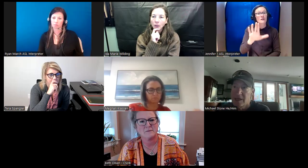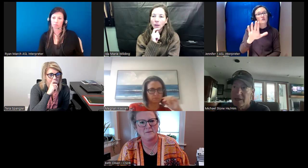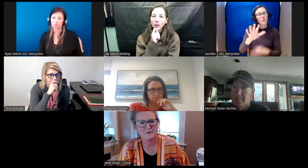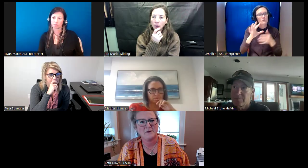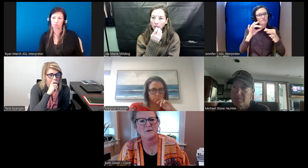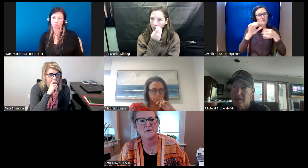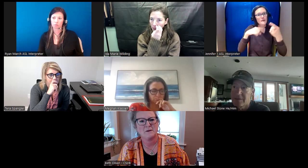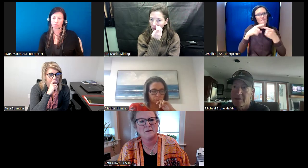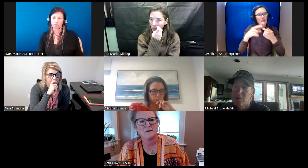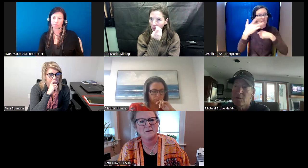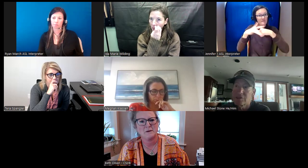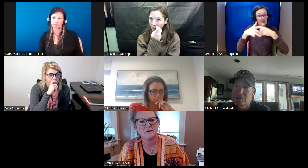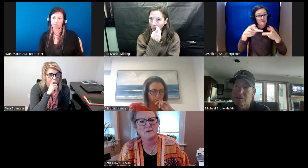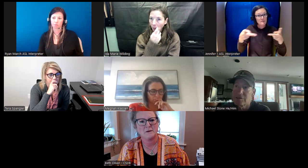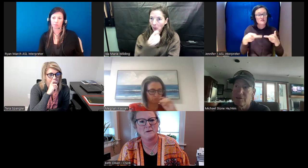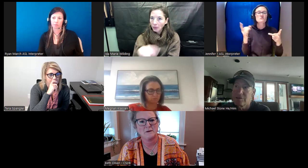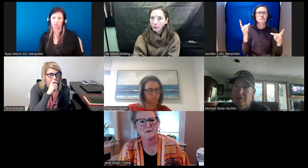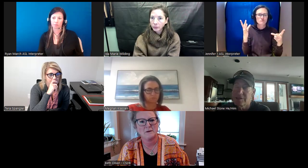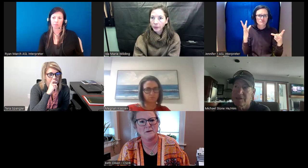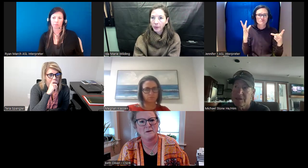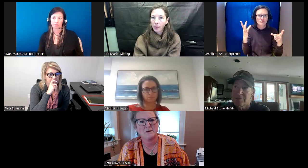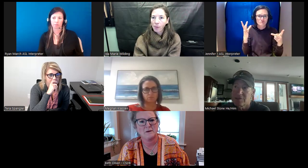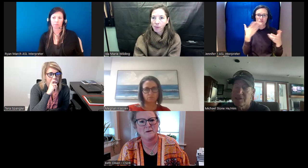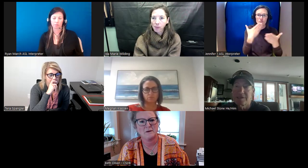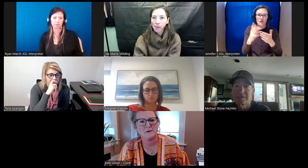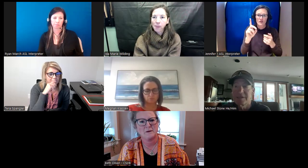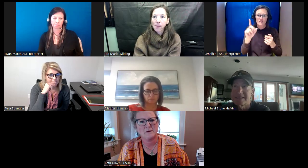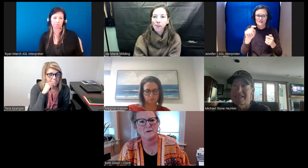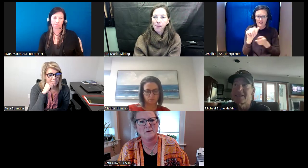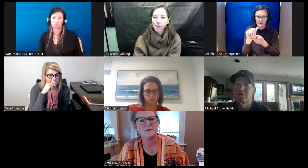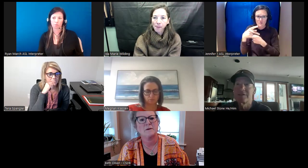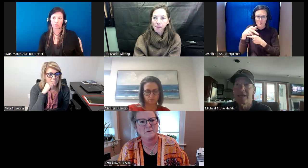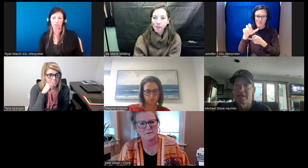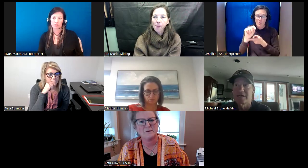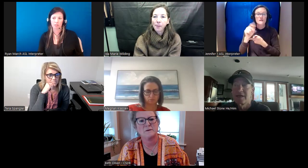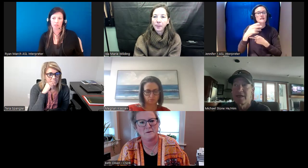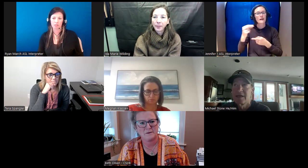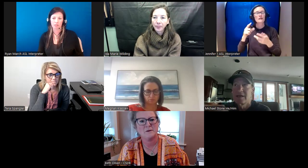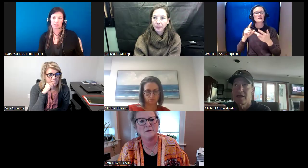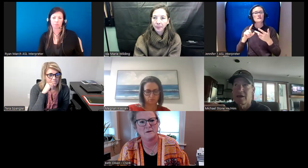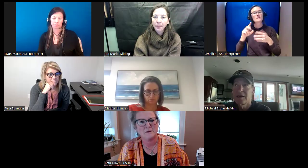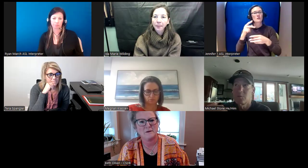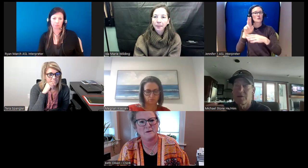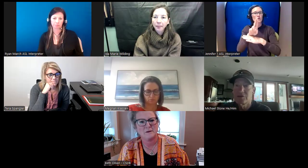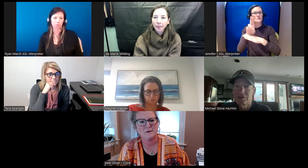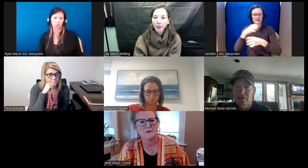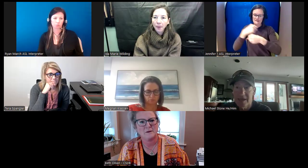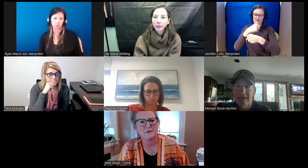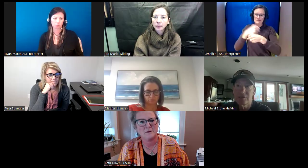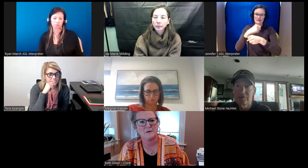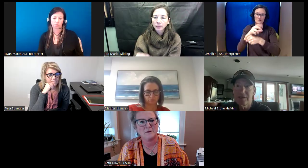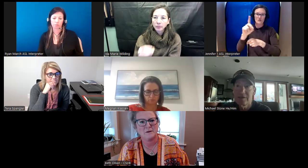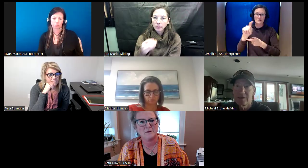points. And then, of course, just using just this statistical data with